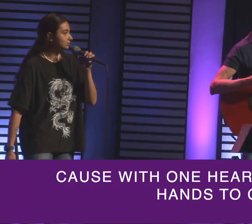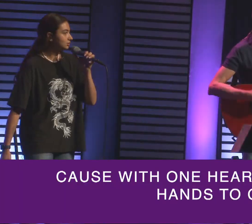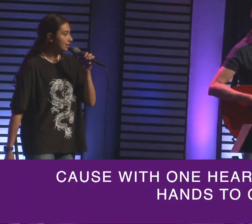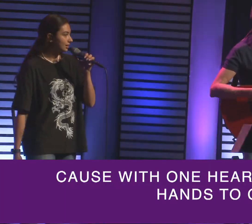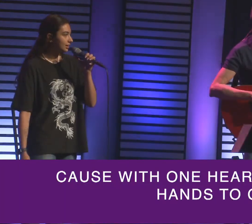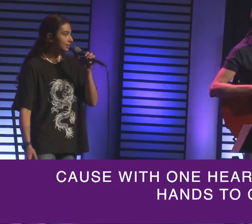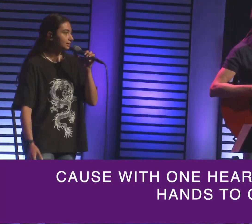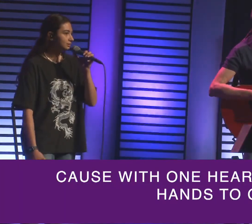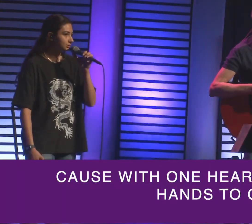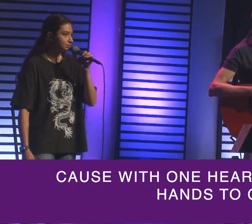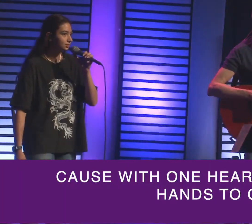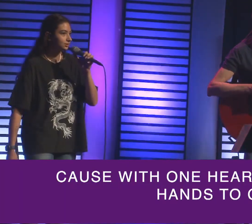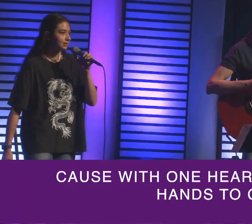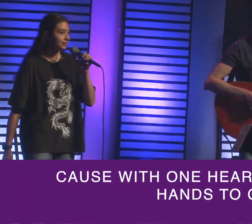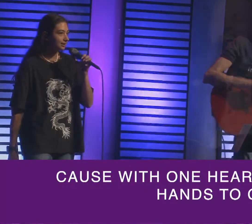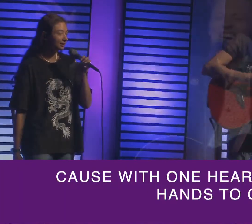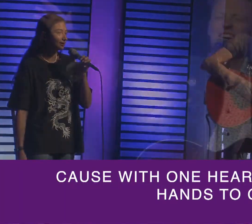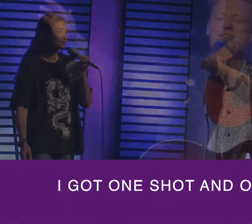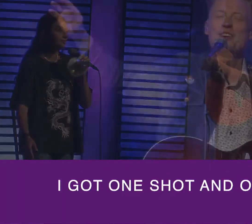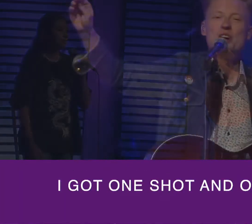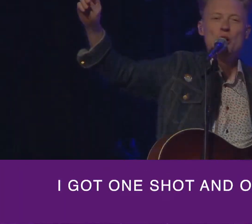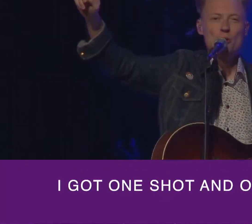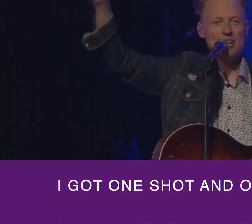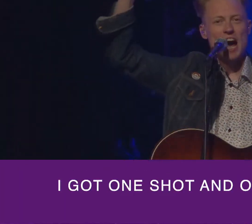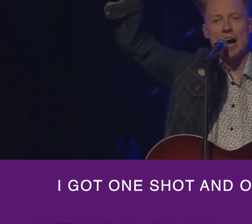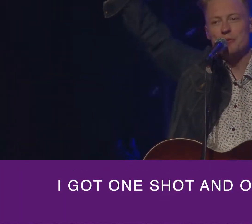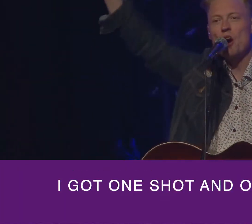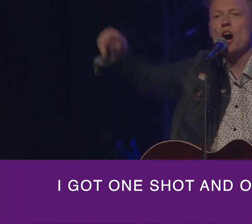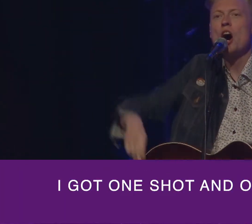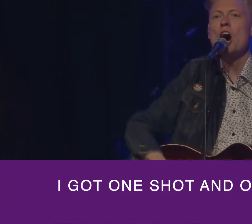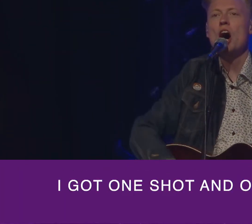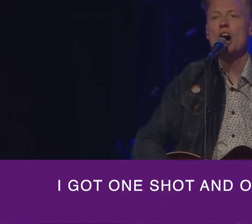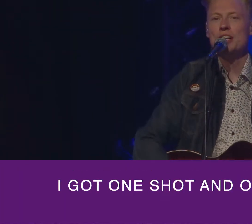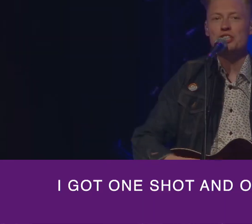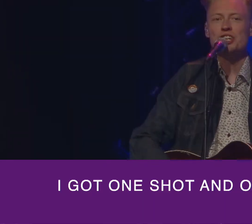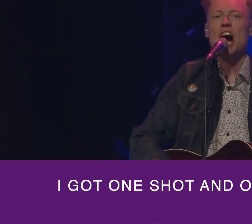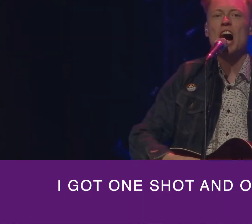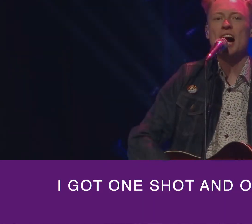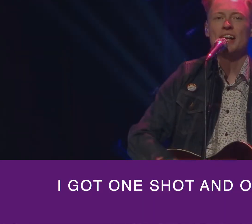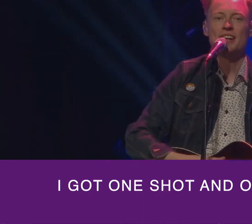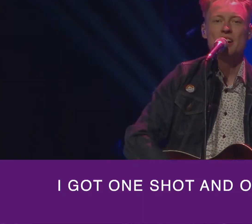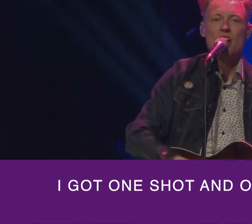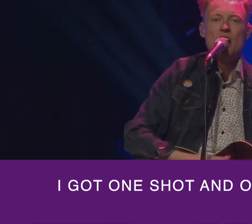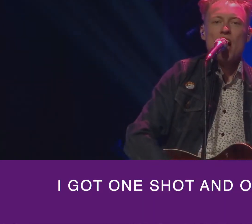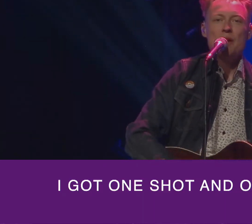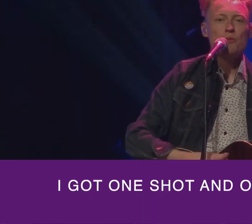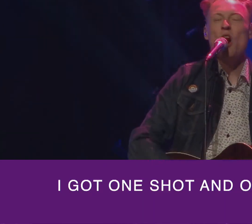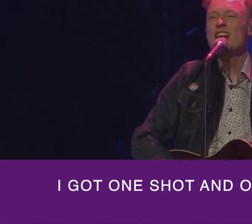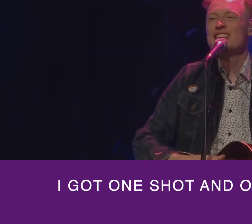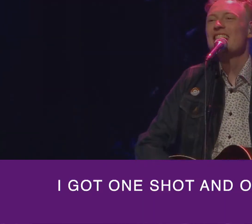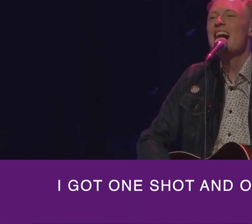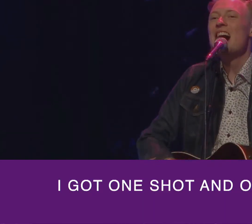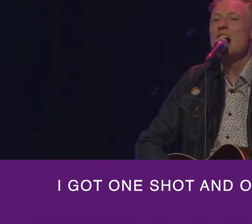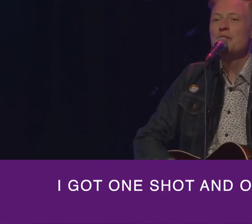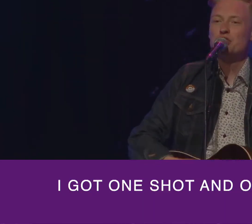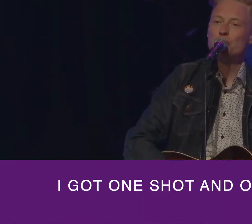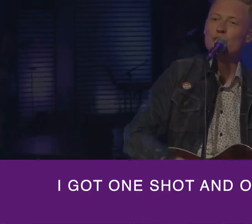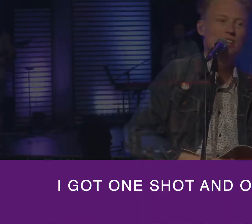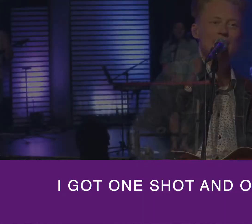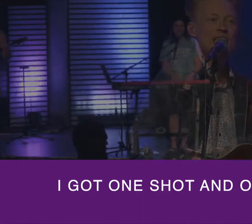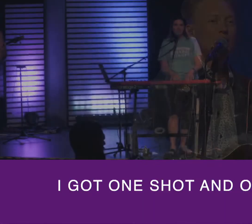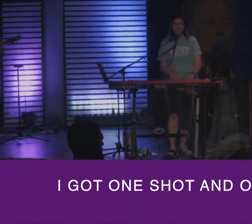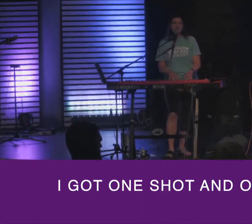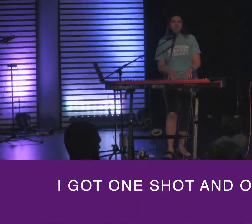and two hands to give, we got one shot and one life